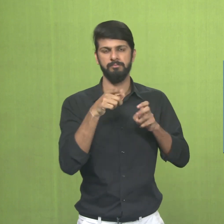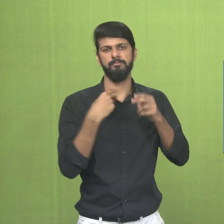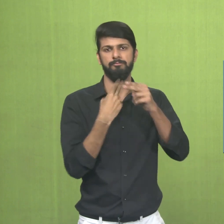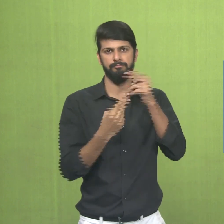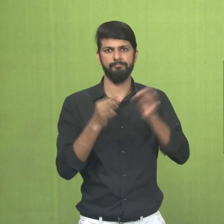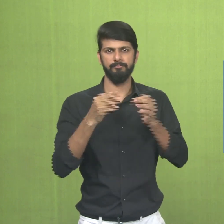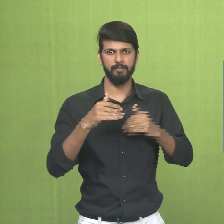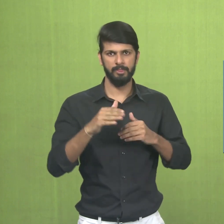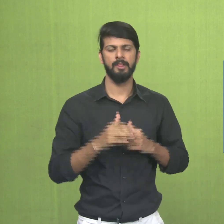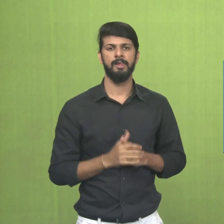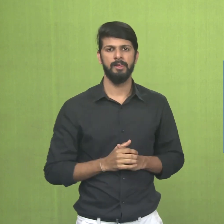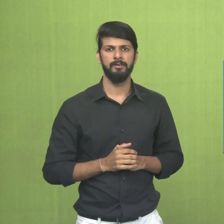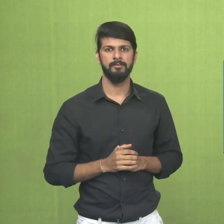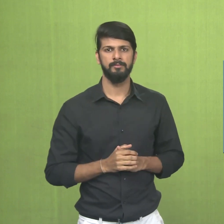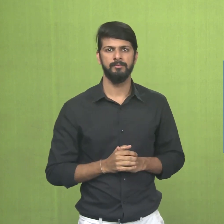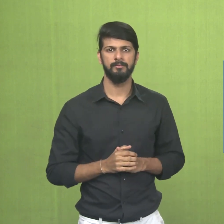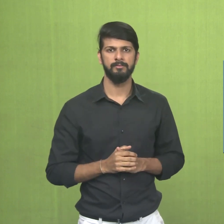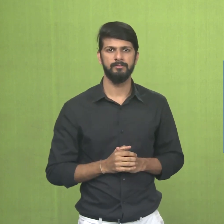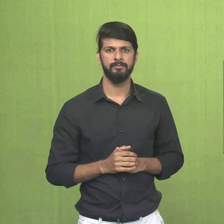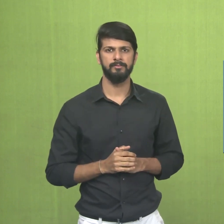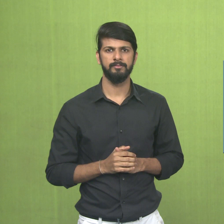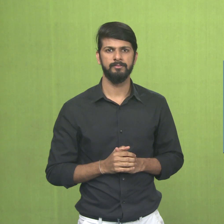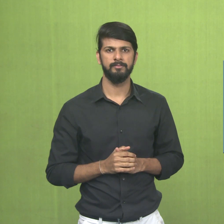abduct Subhadra. Let us understand this painting.